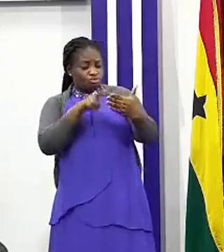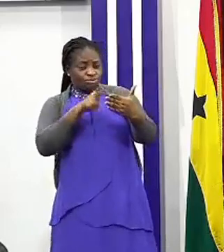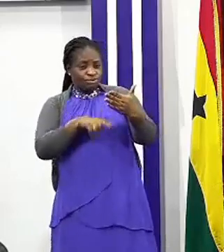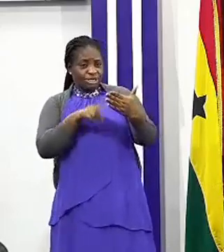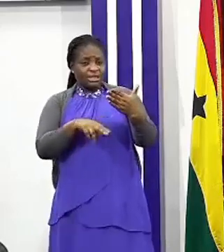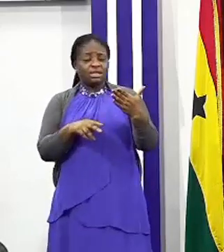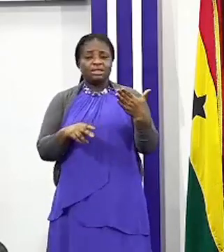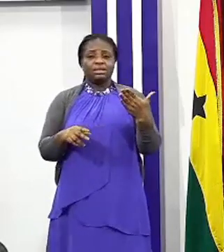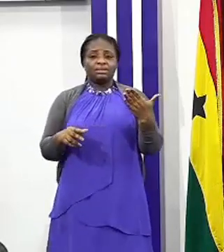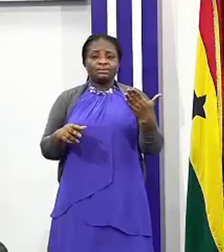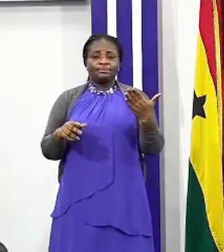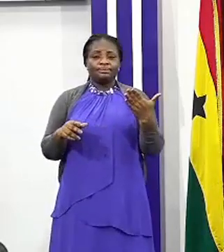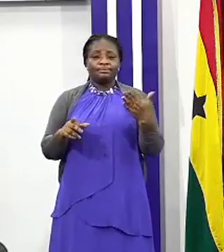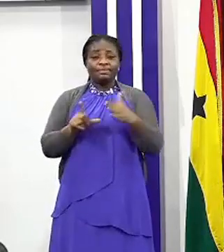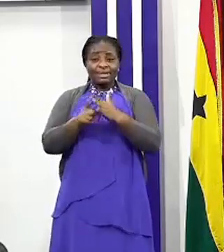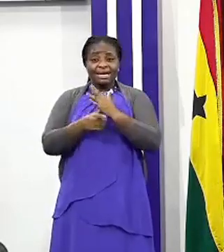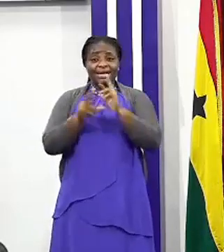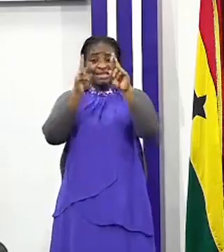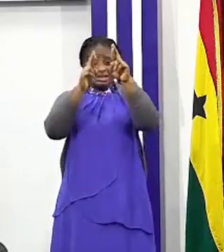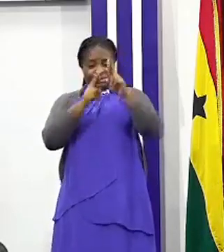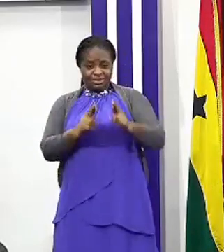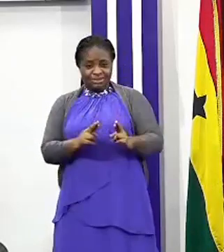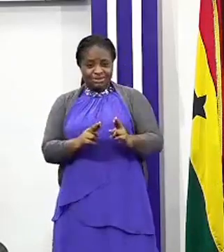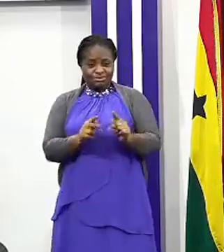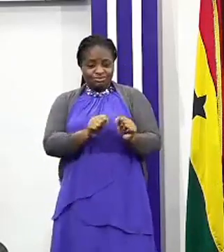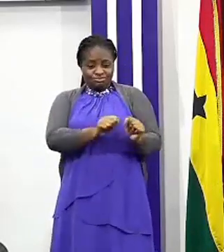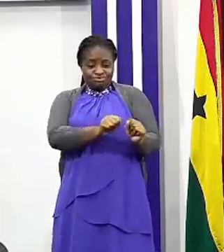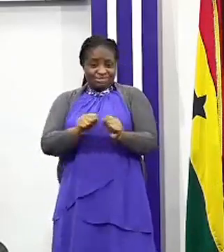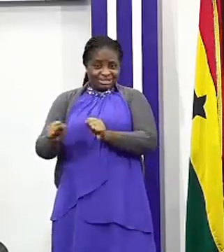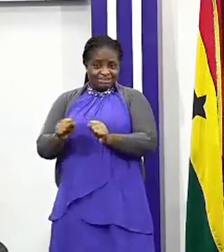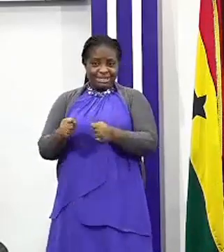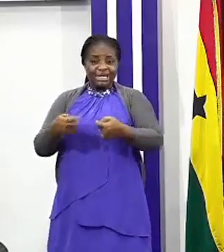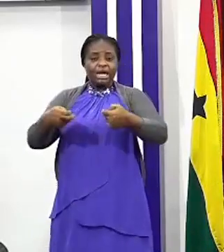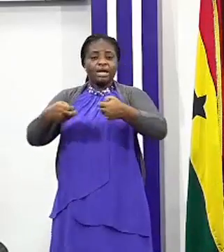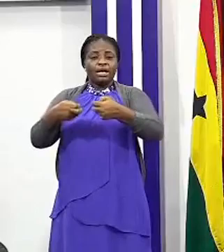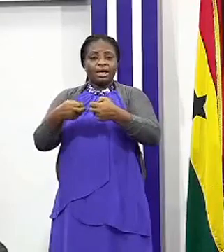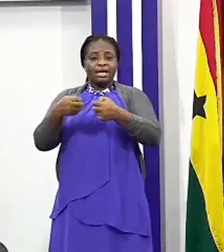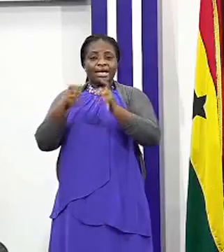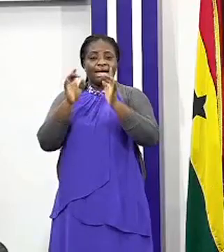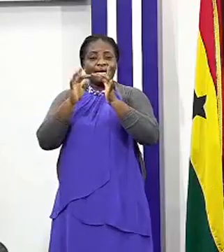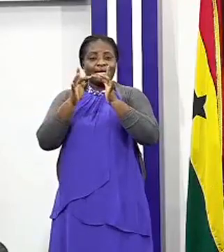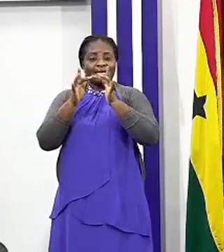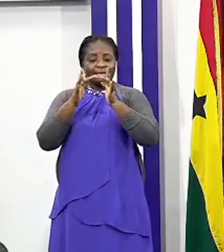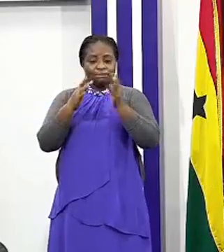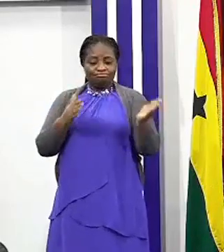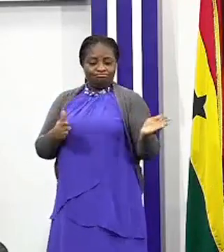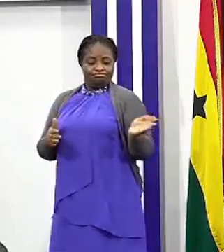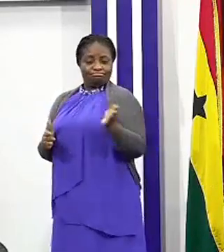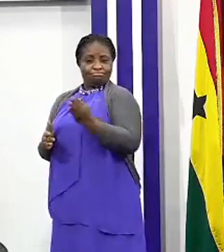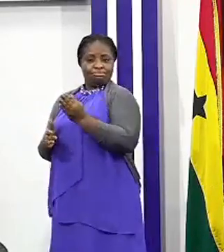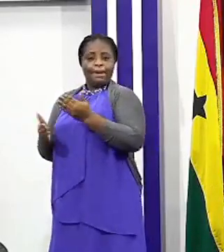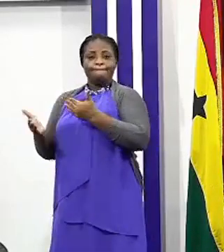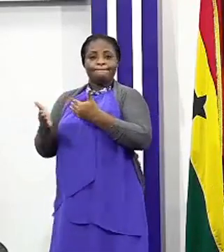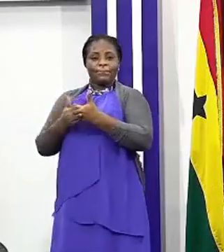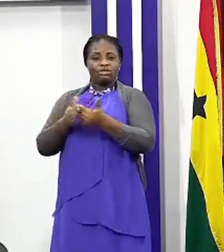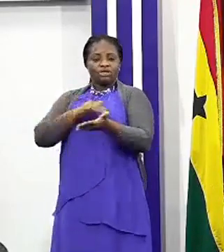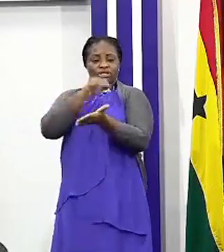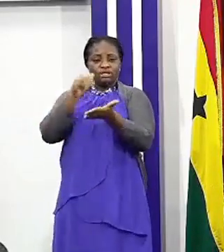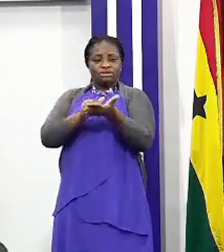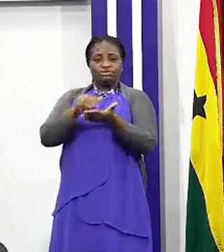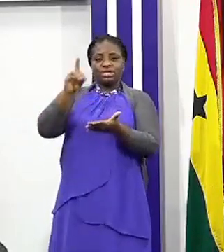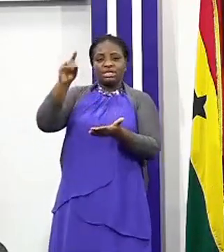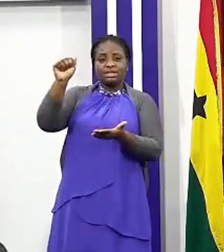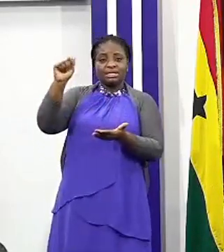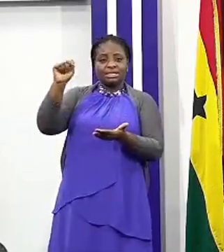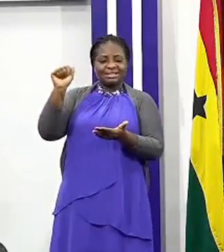then the results will be transmitted electronically from the lab back to the central database. This will therefore shorten